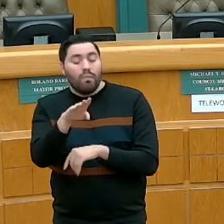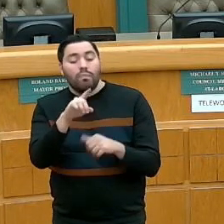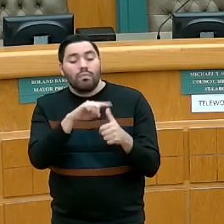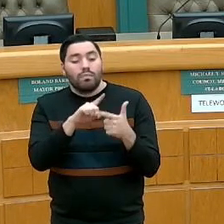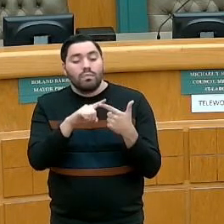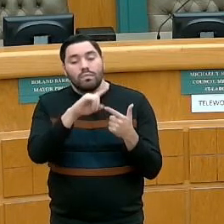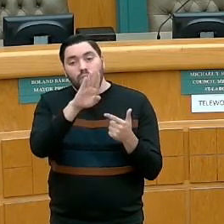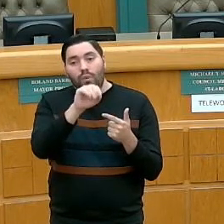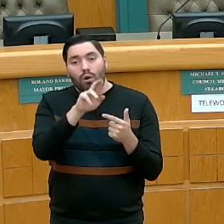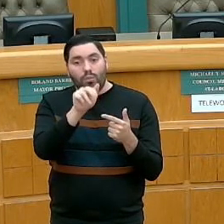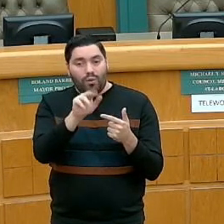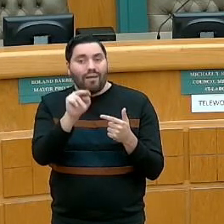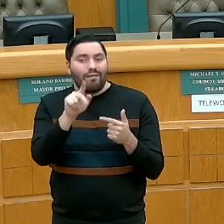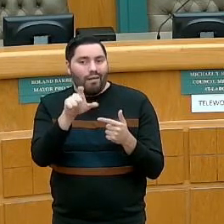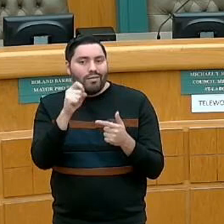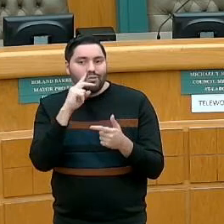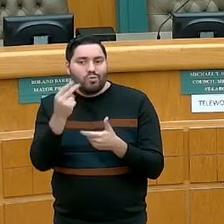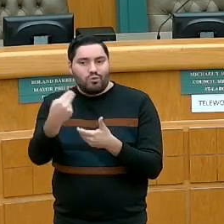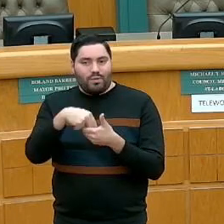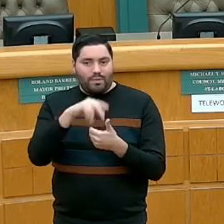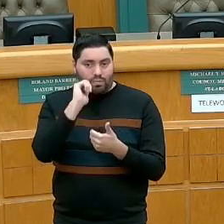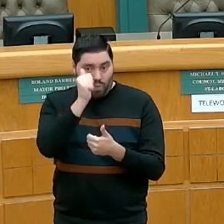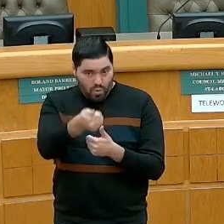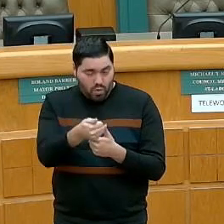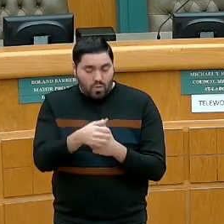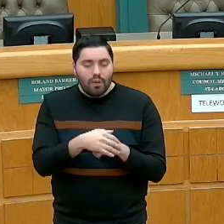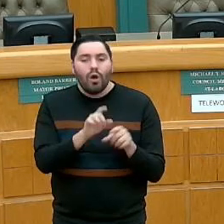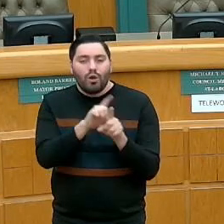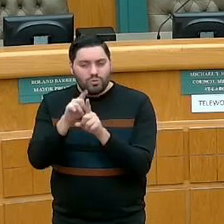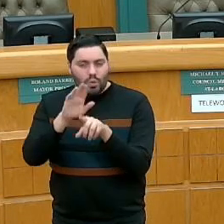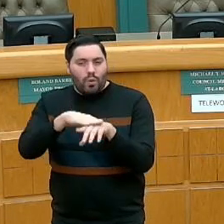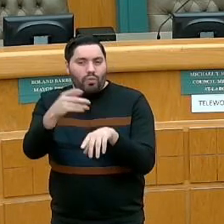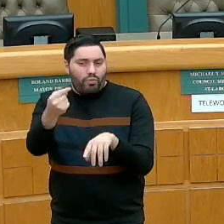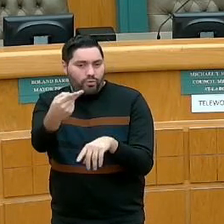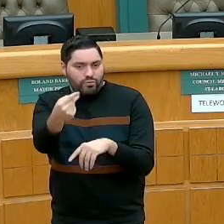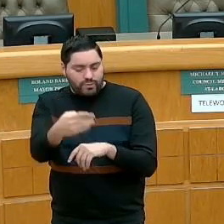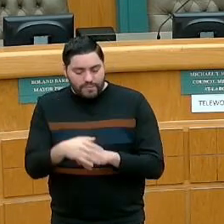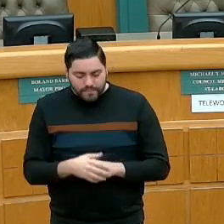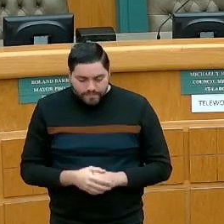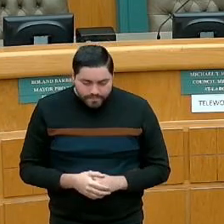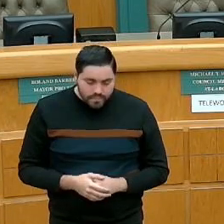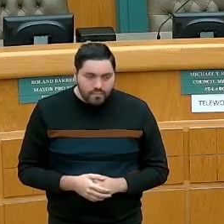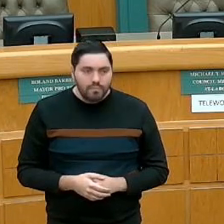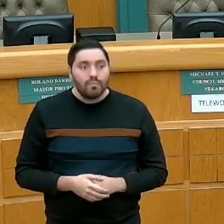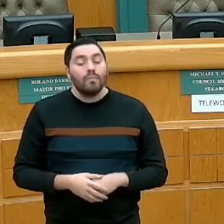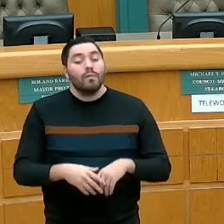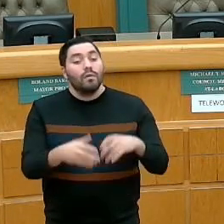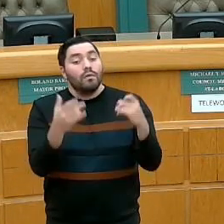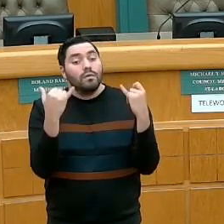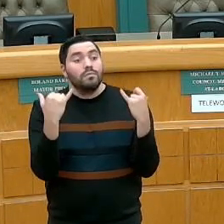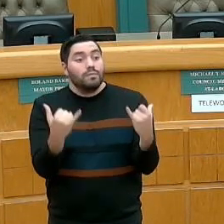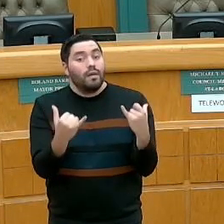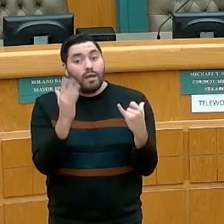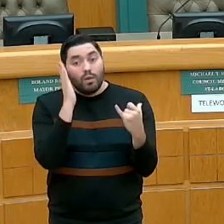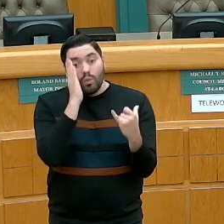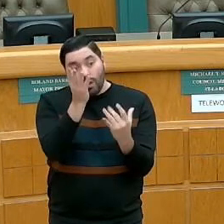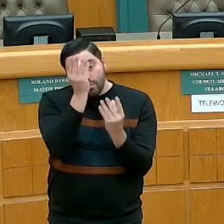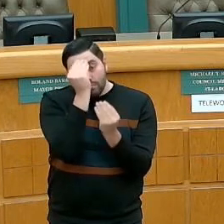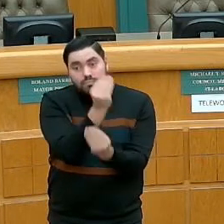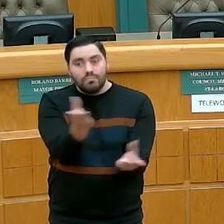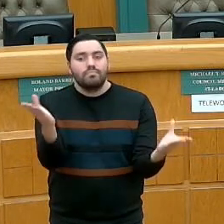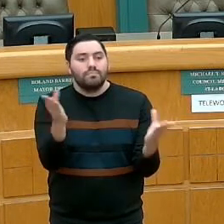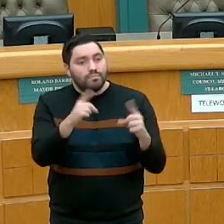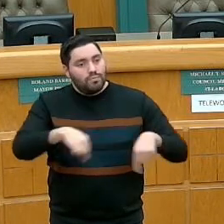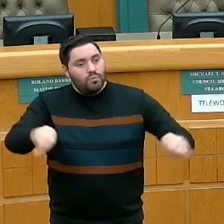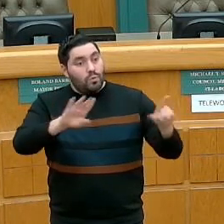be joining myself tomorrow, as well as Thursday. So today, what we're going to update the